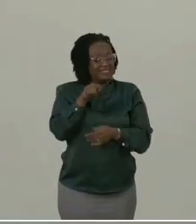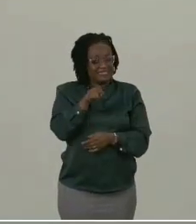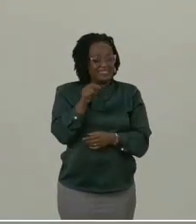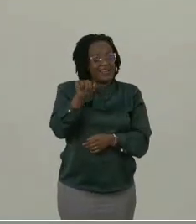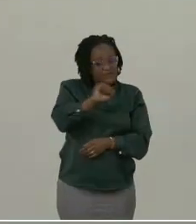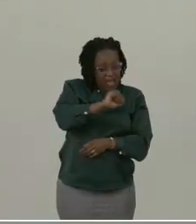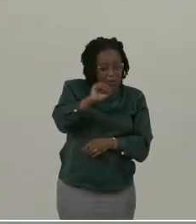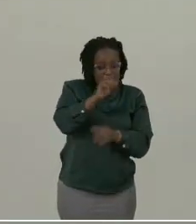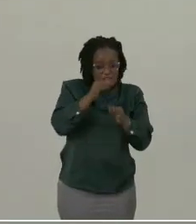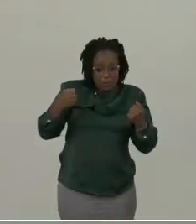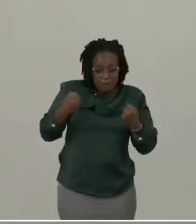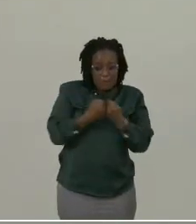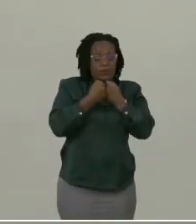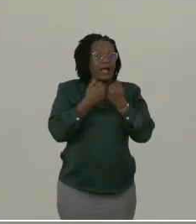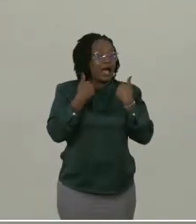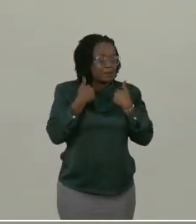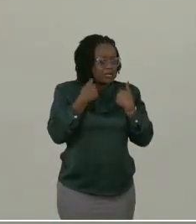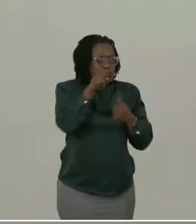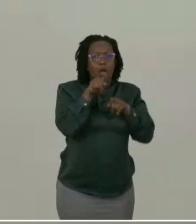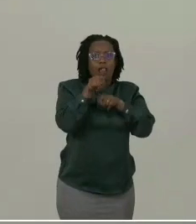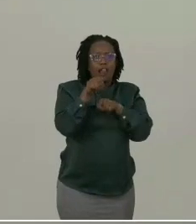accident, who will you blame?